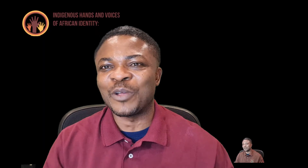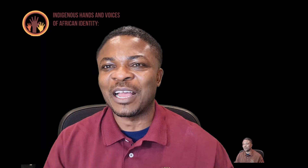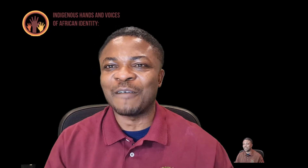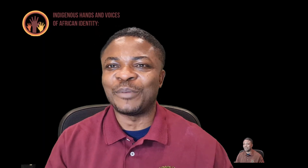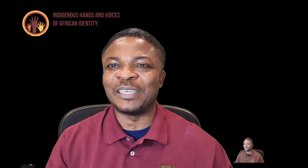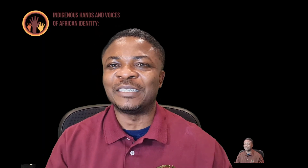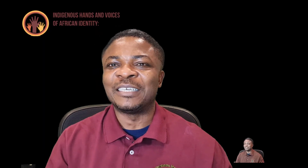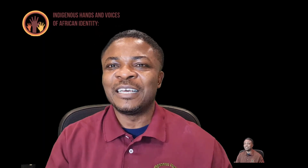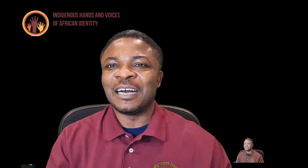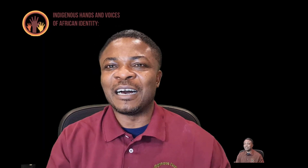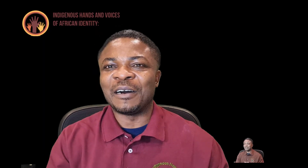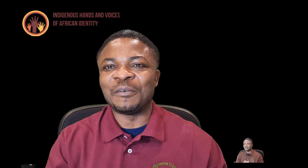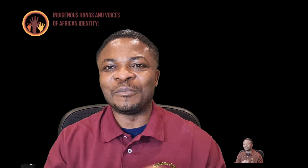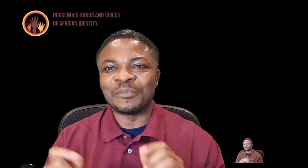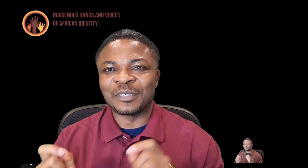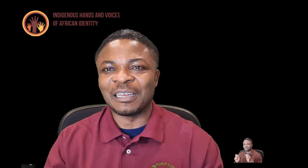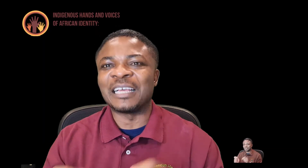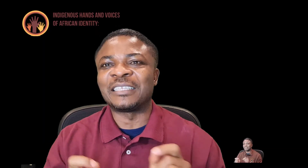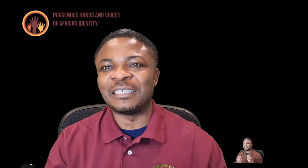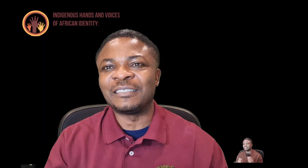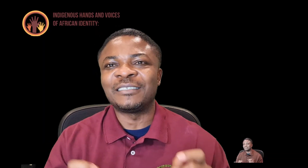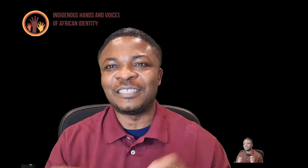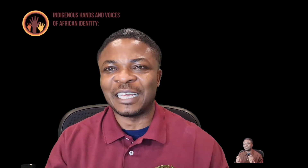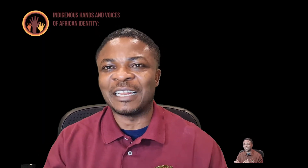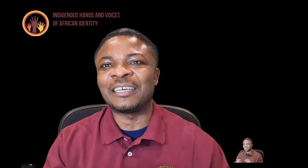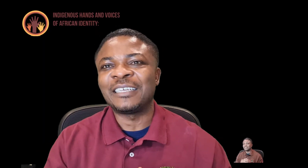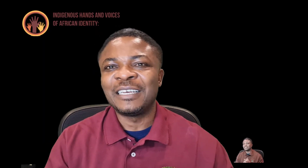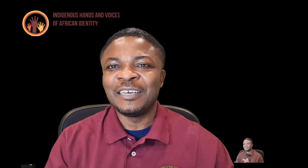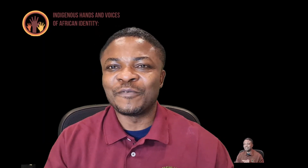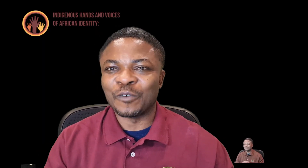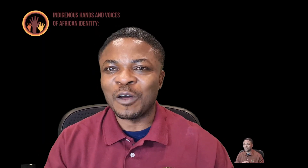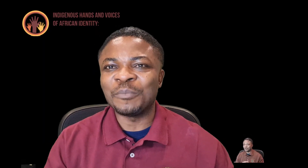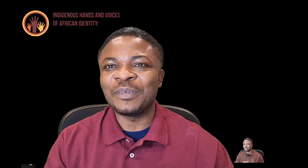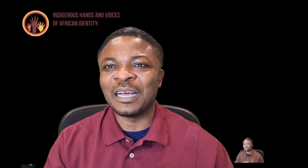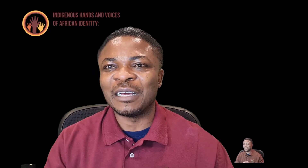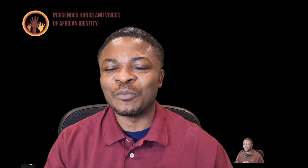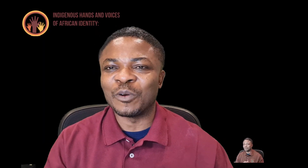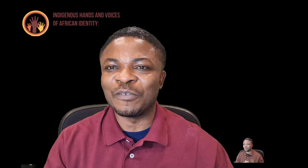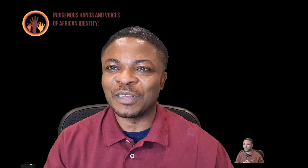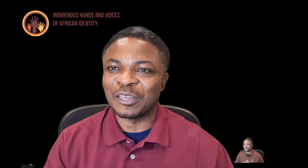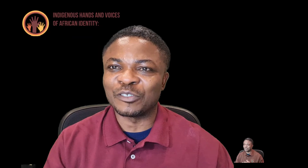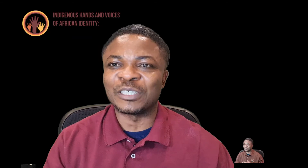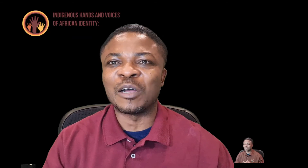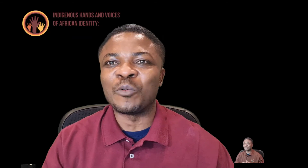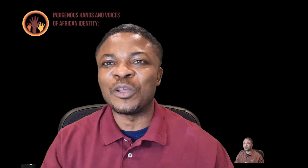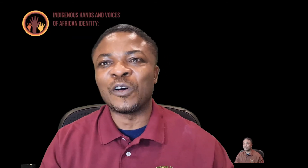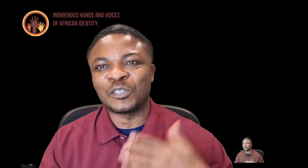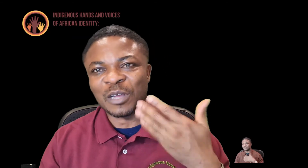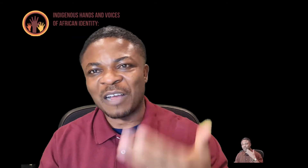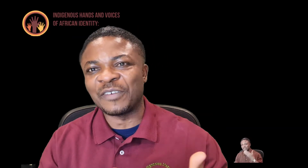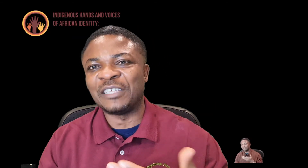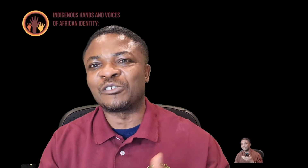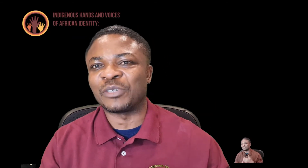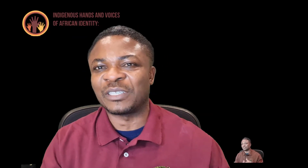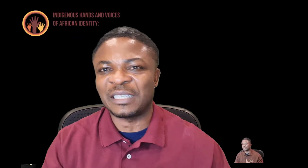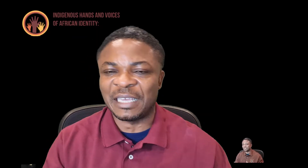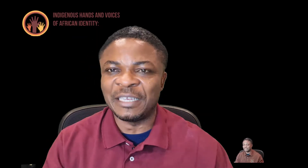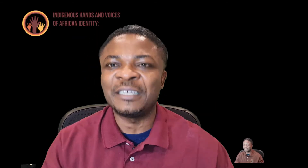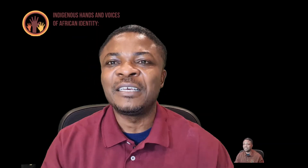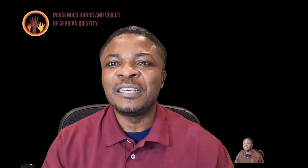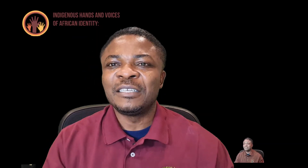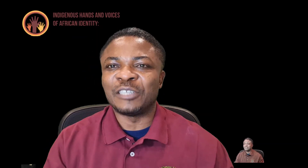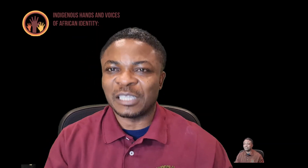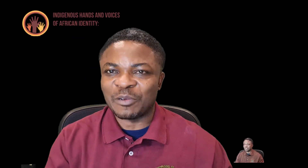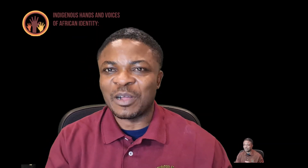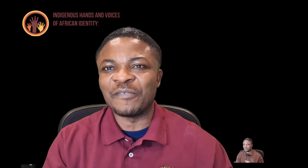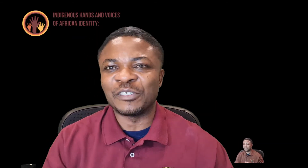countries that we have been collecting data from, and one of the countries that we also have interest